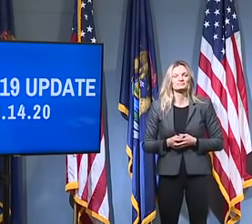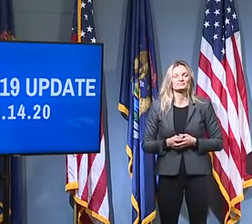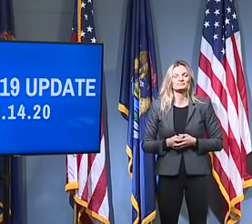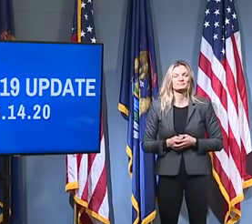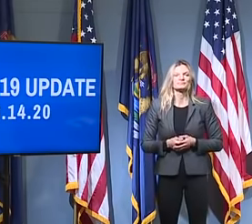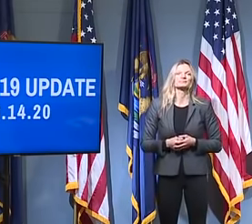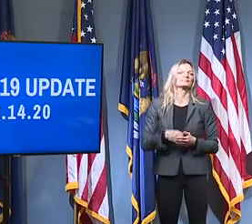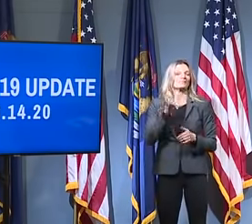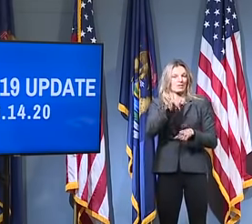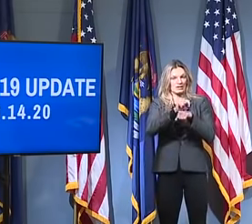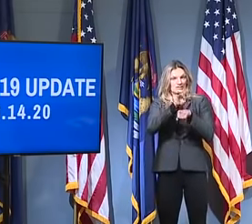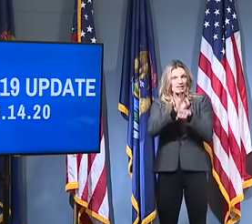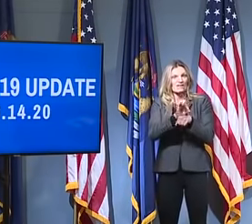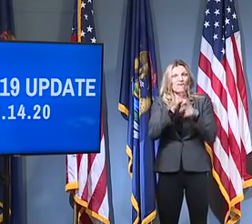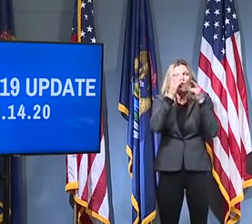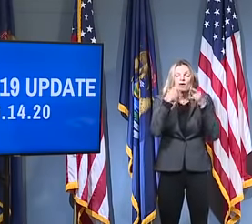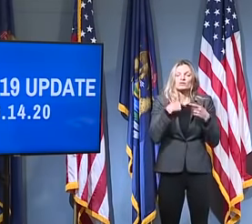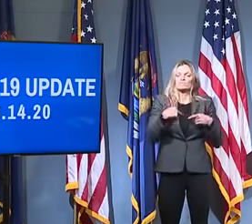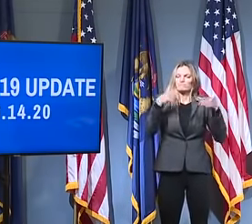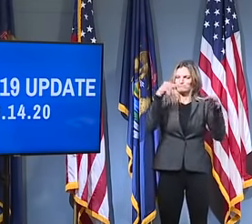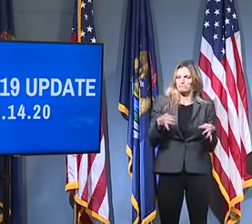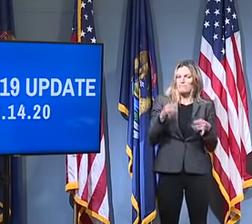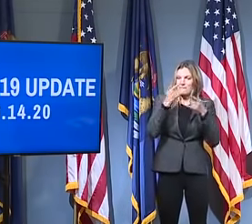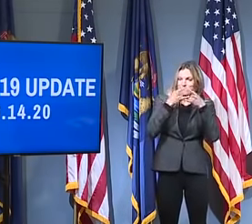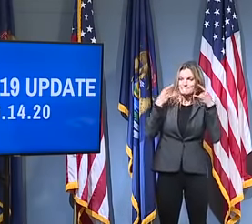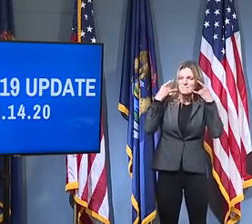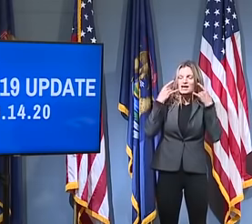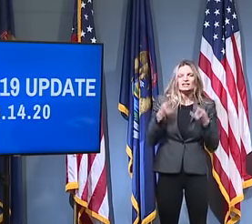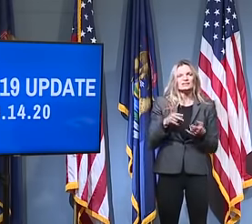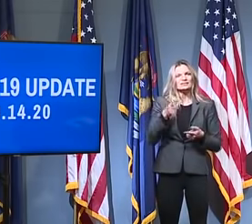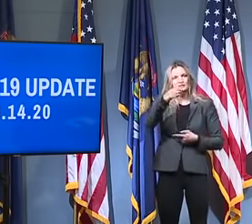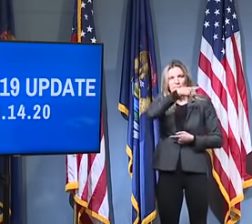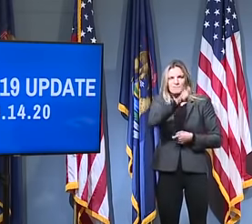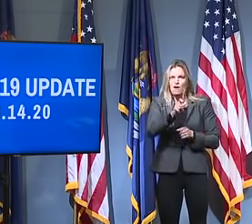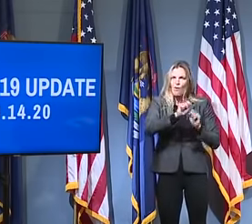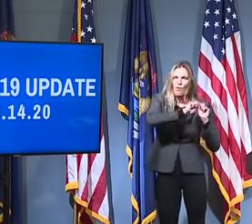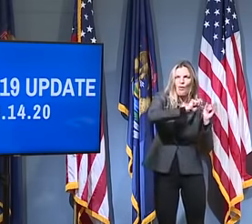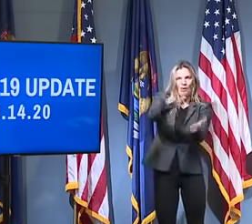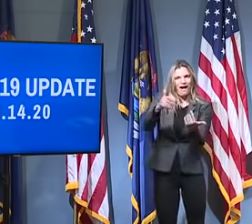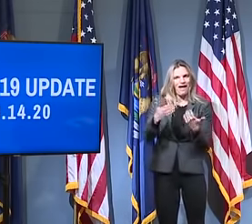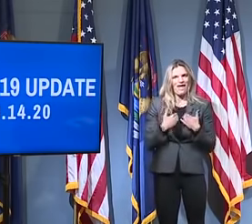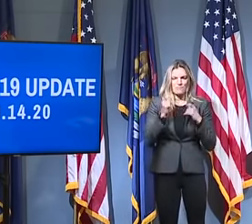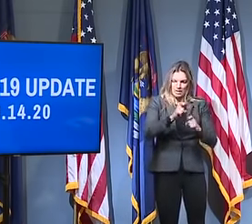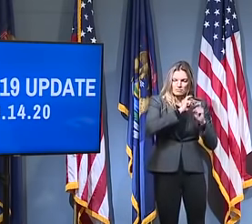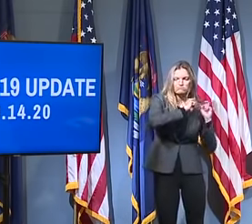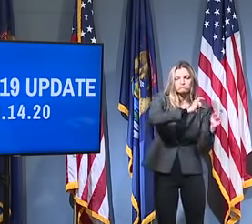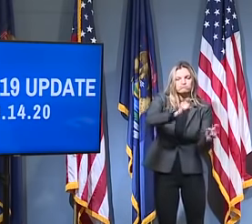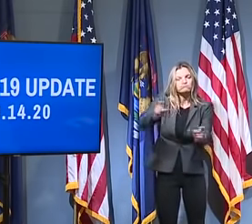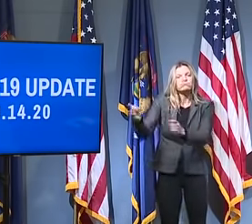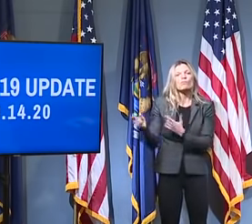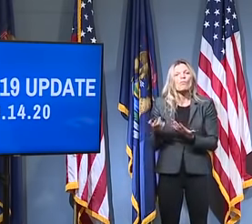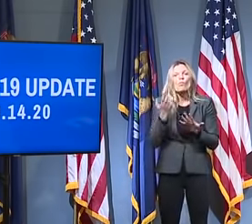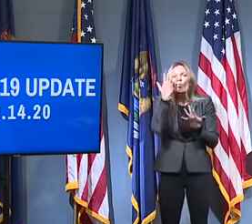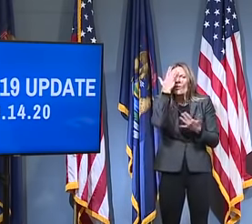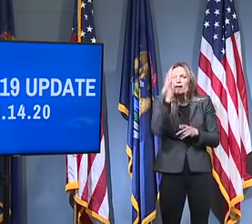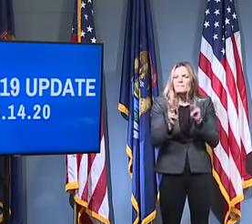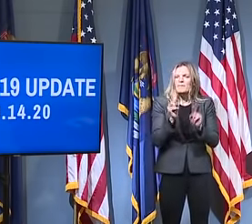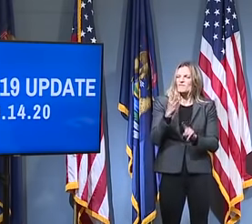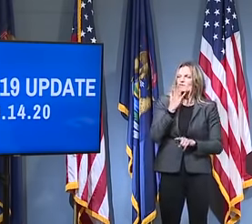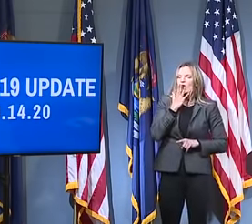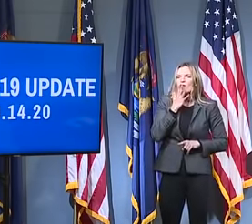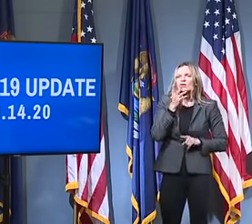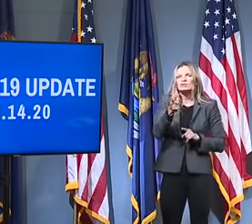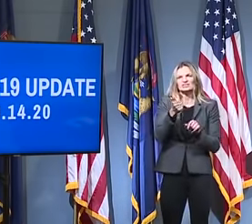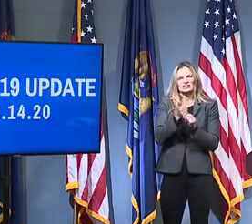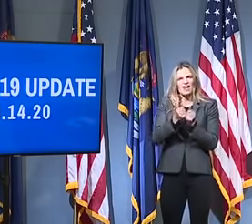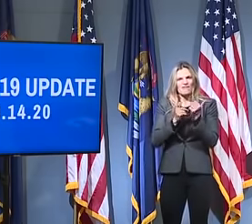life-saving resources are available for everyone. Remember, people of color were disproportionately impacted by the virus because they didn't have the luxury to